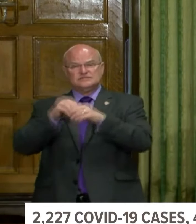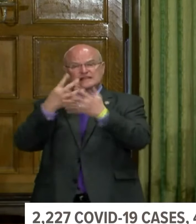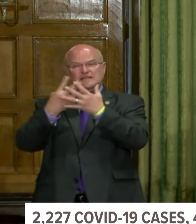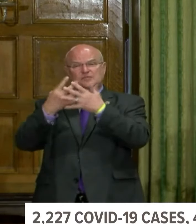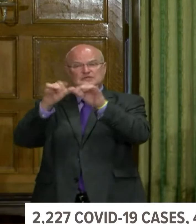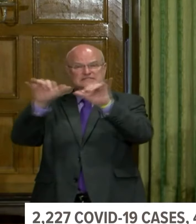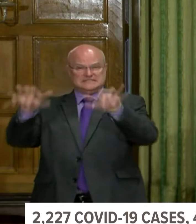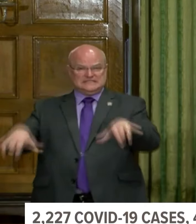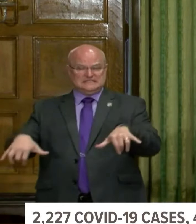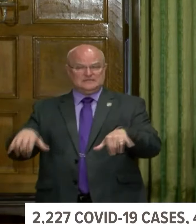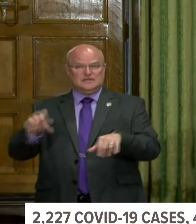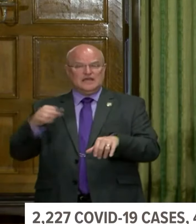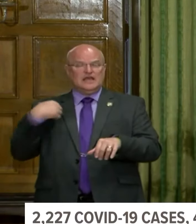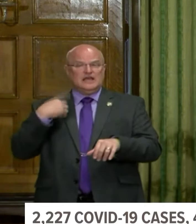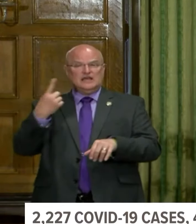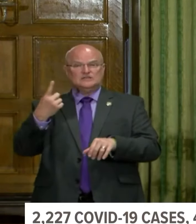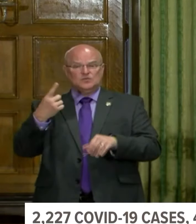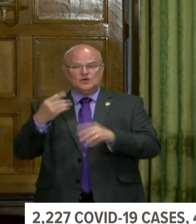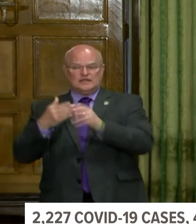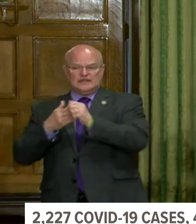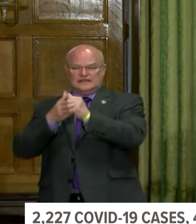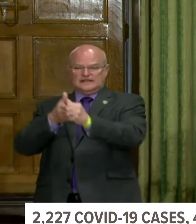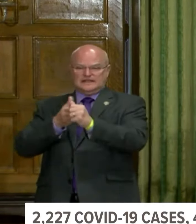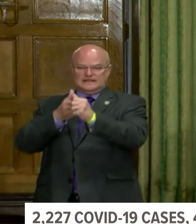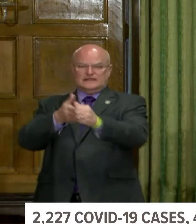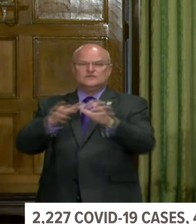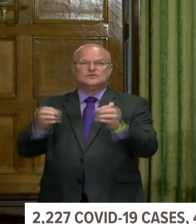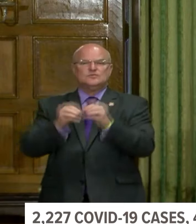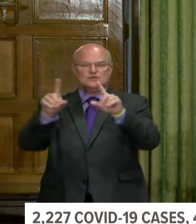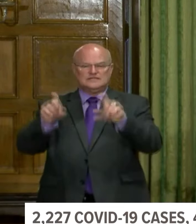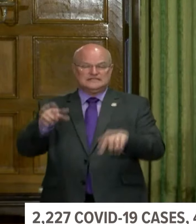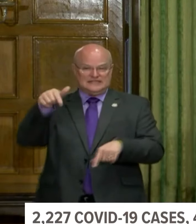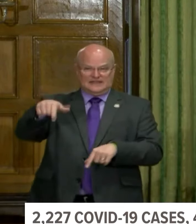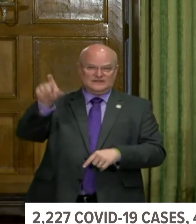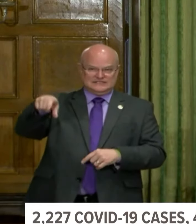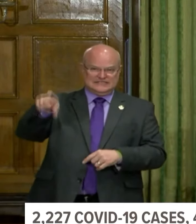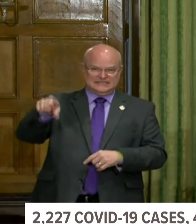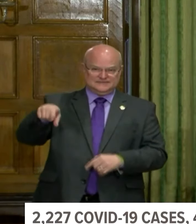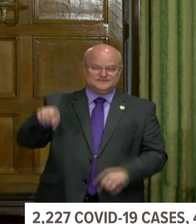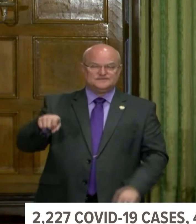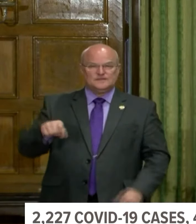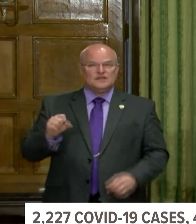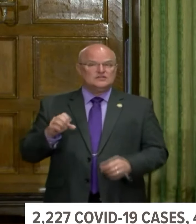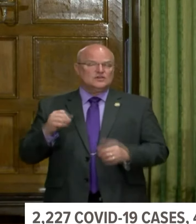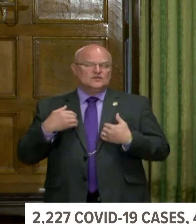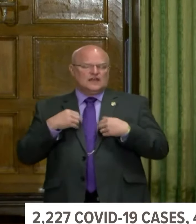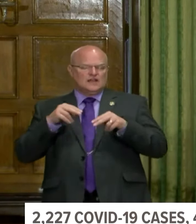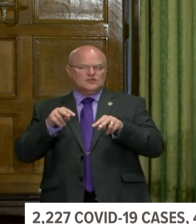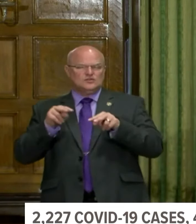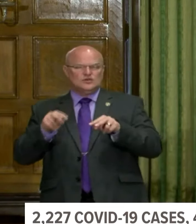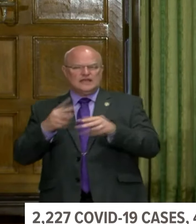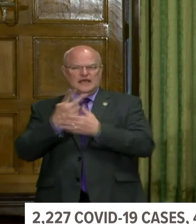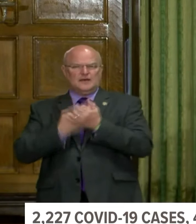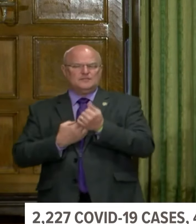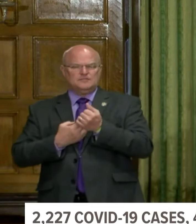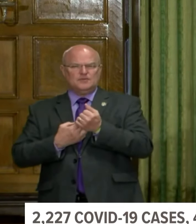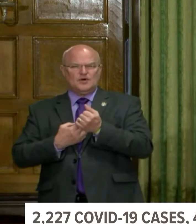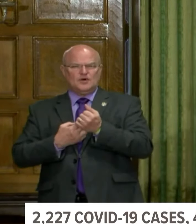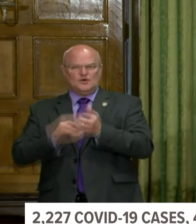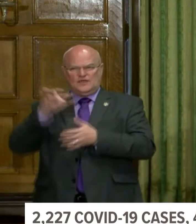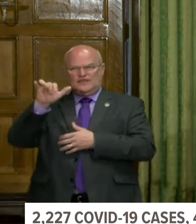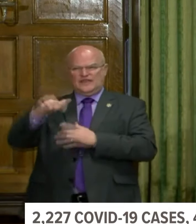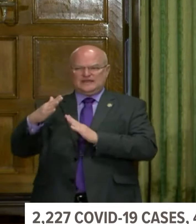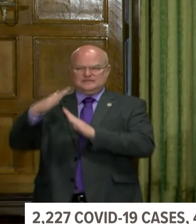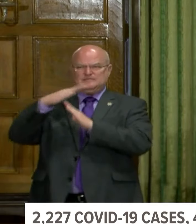systems. And as one leads to another, we will do more testing as needed. And so you've got to look at both